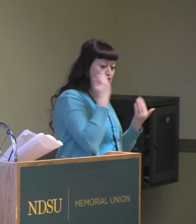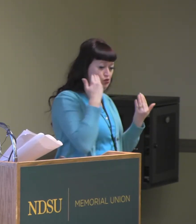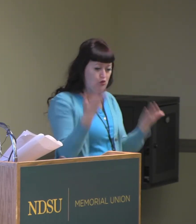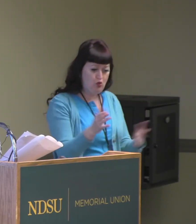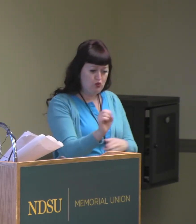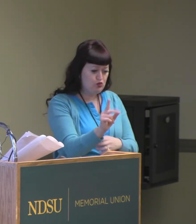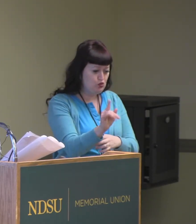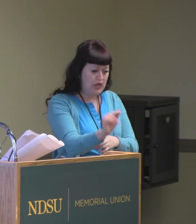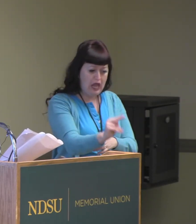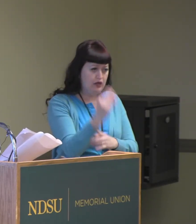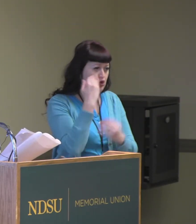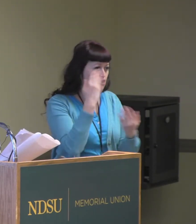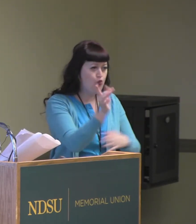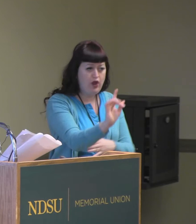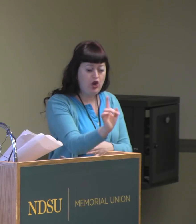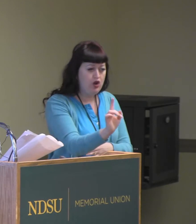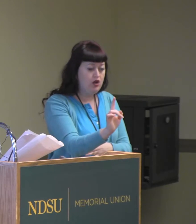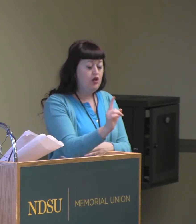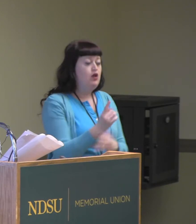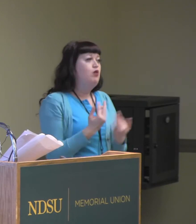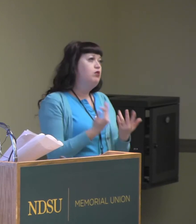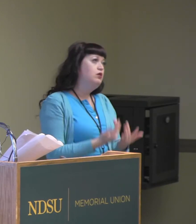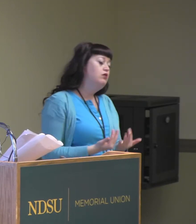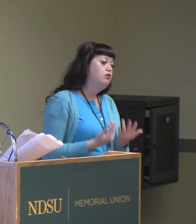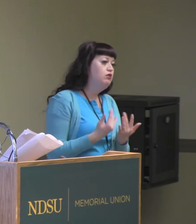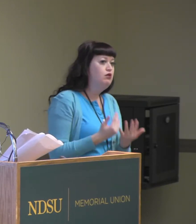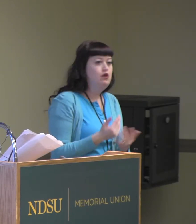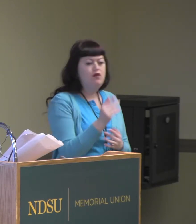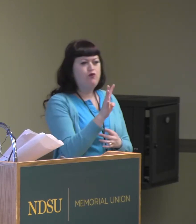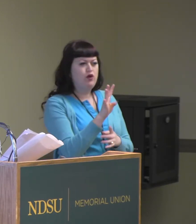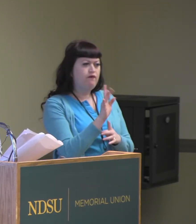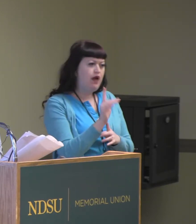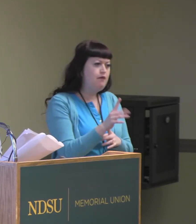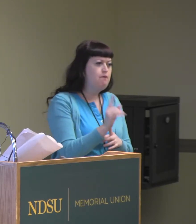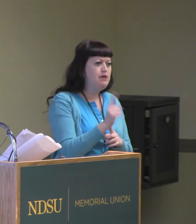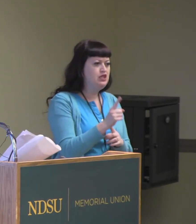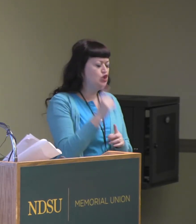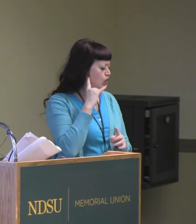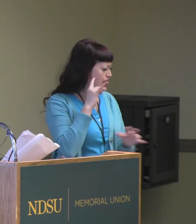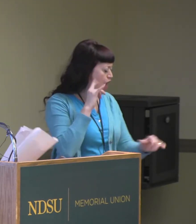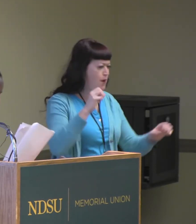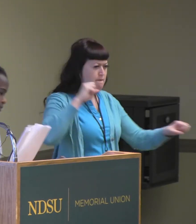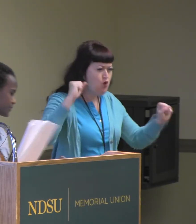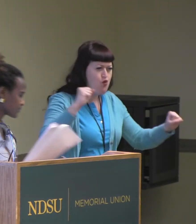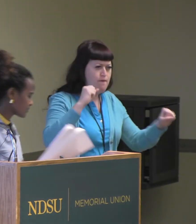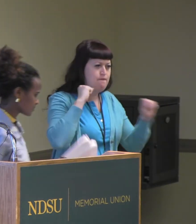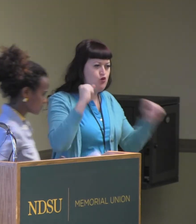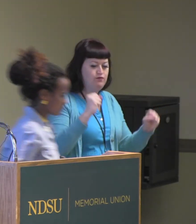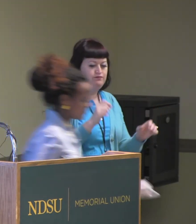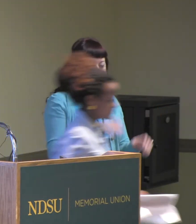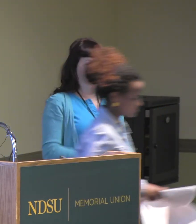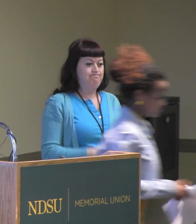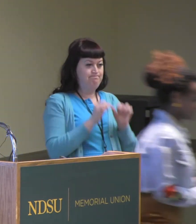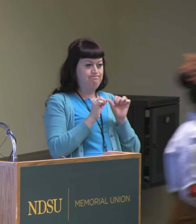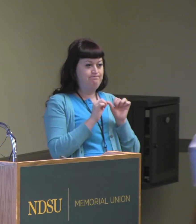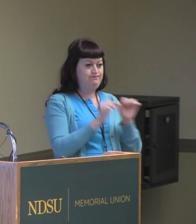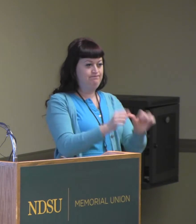Sudan was. After 45 minutes, we heard loud boom, boom, to be continued.